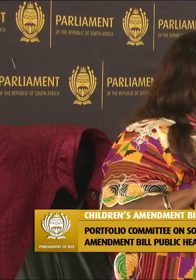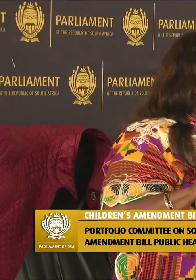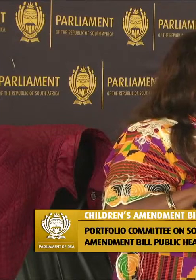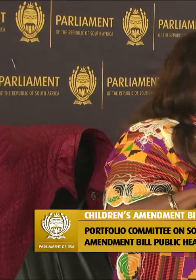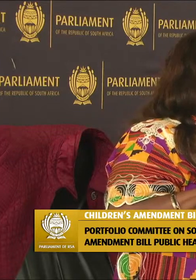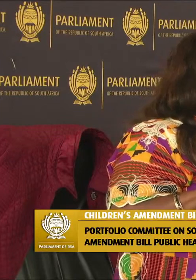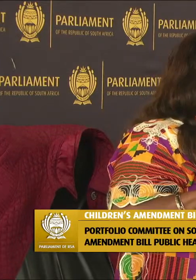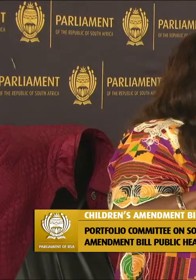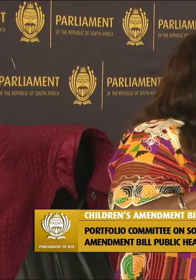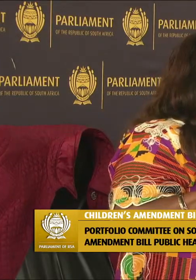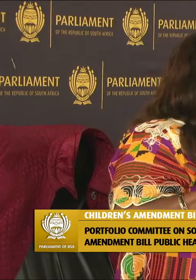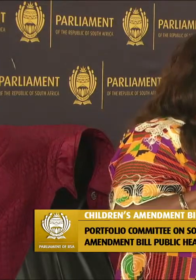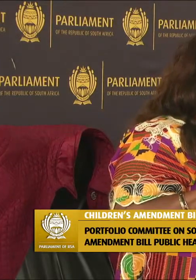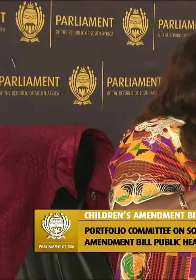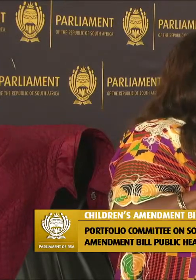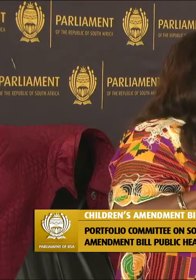i-children